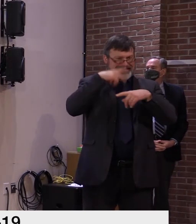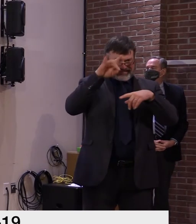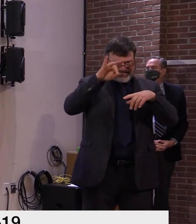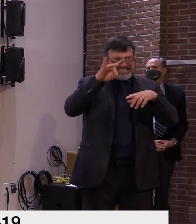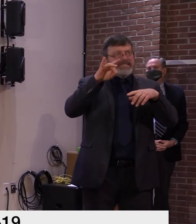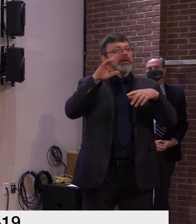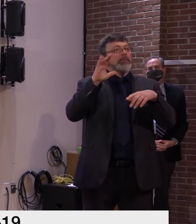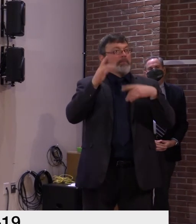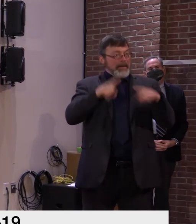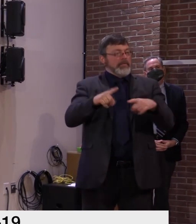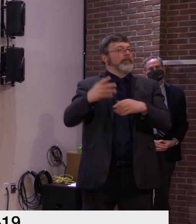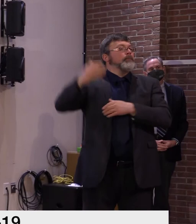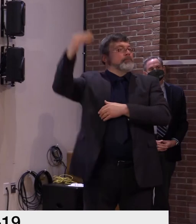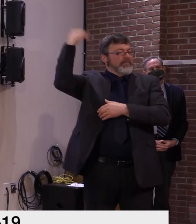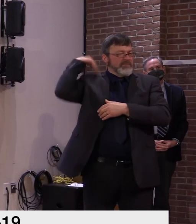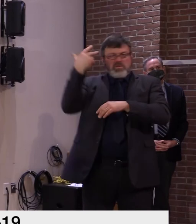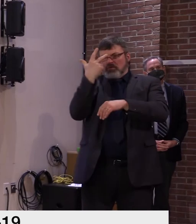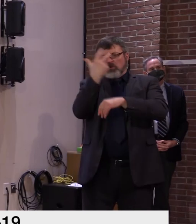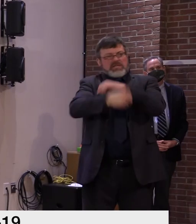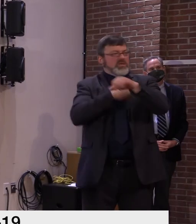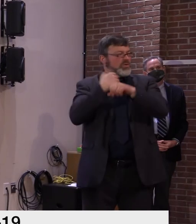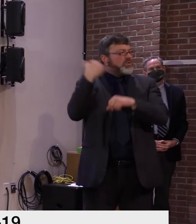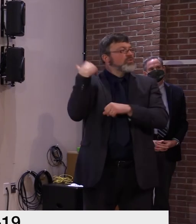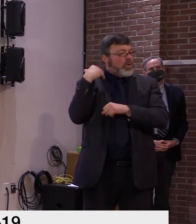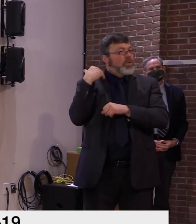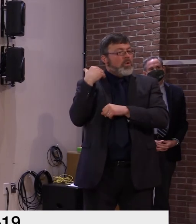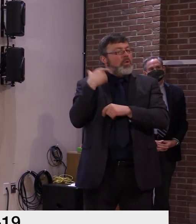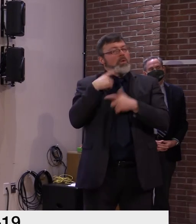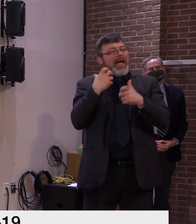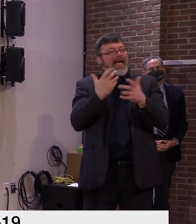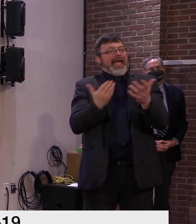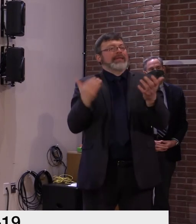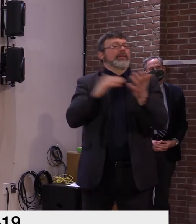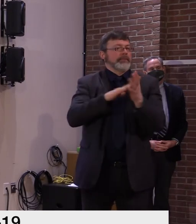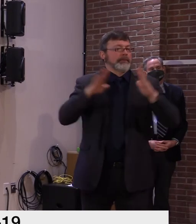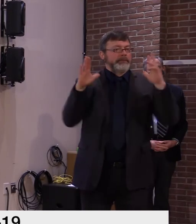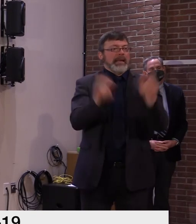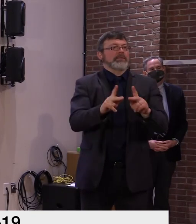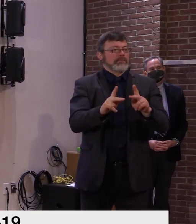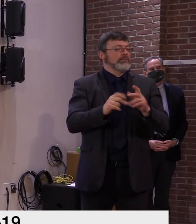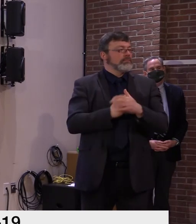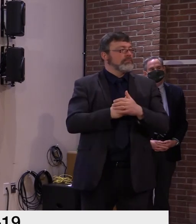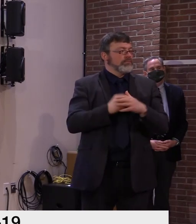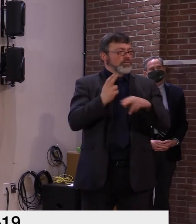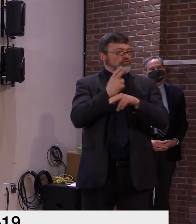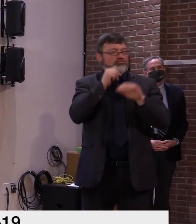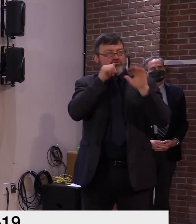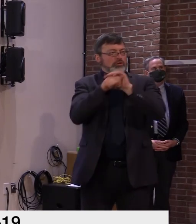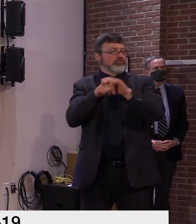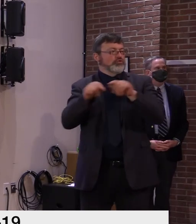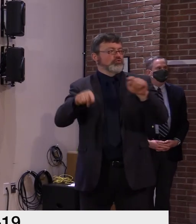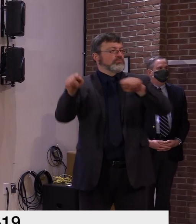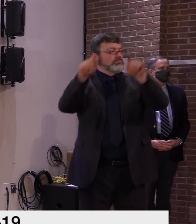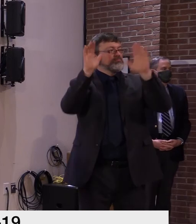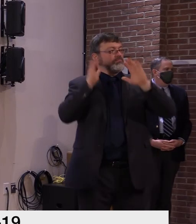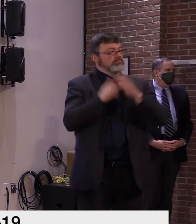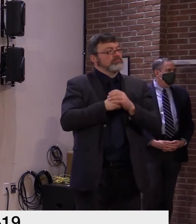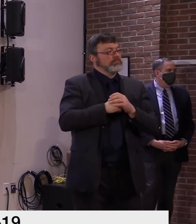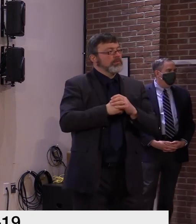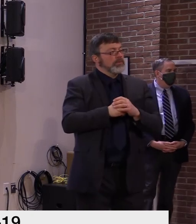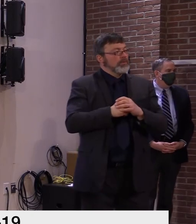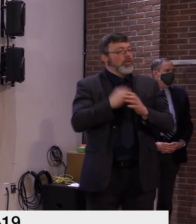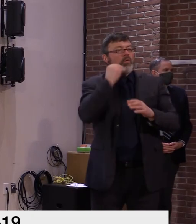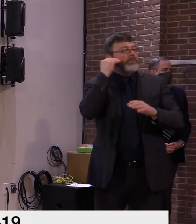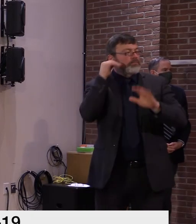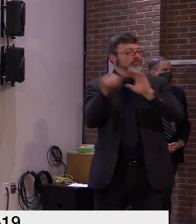to a more localized program where needs can be assessed, where there isn't all